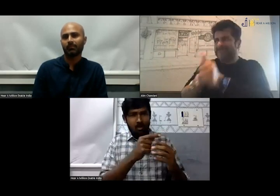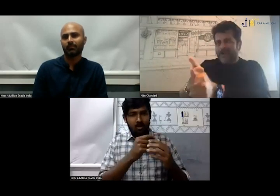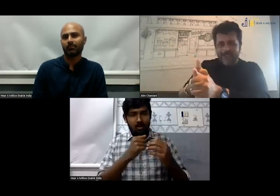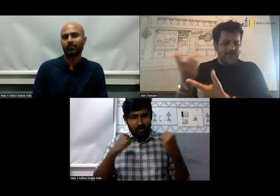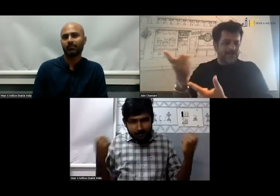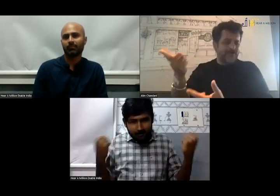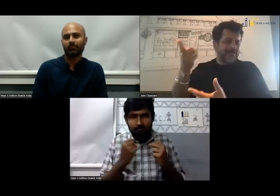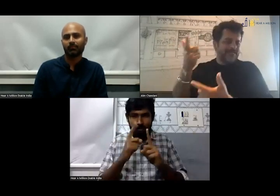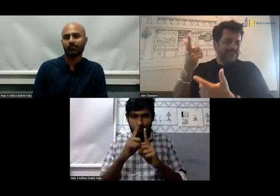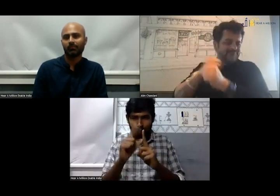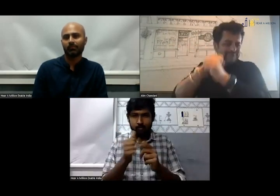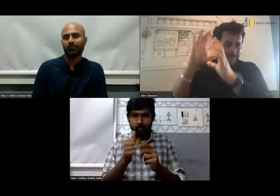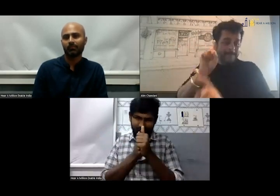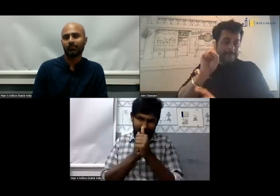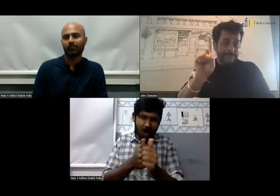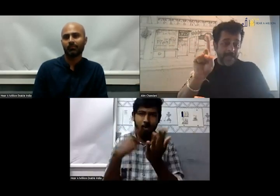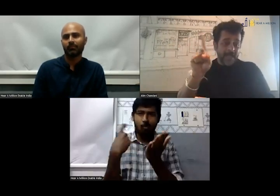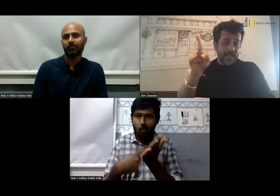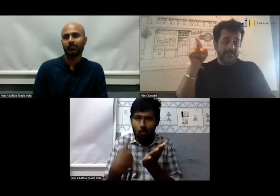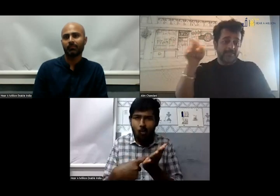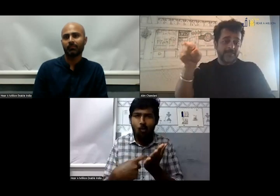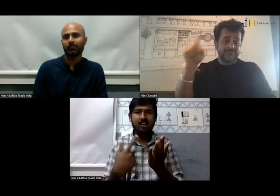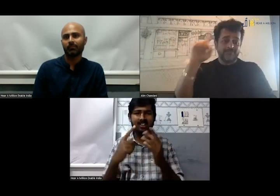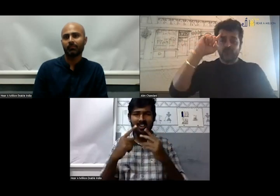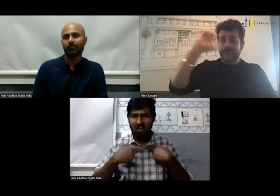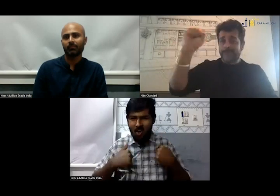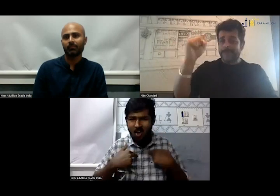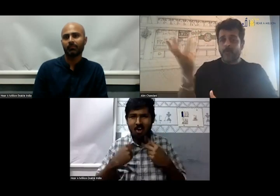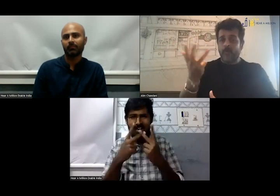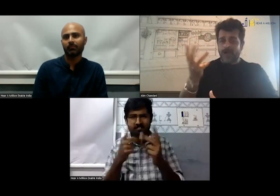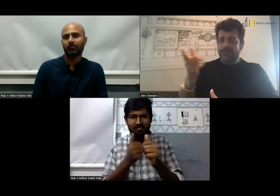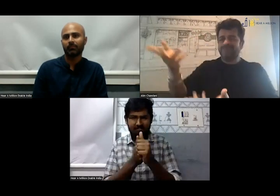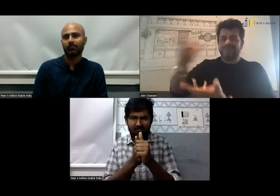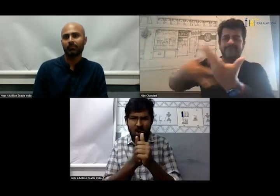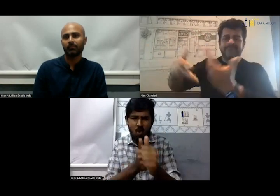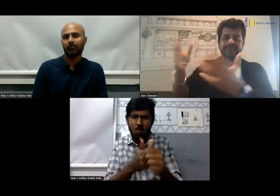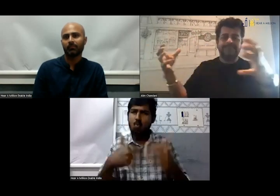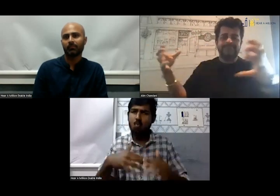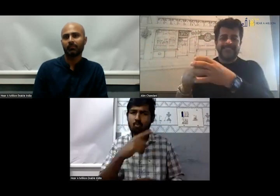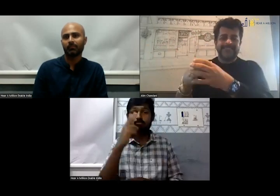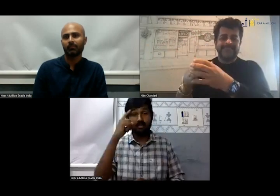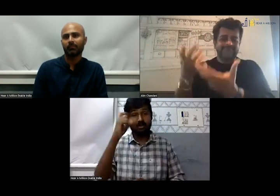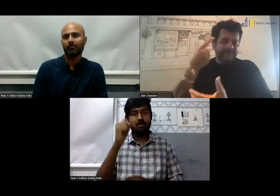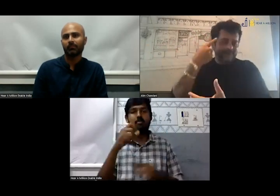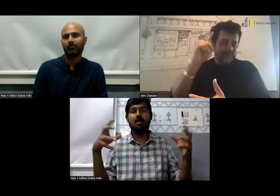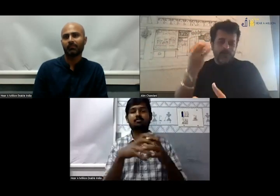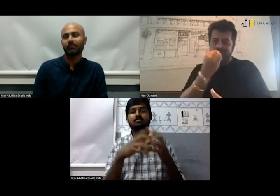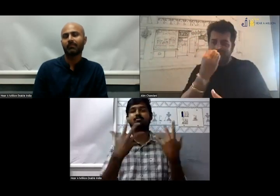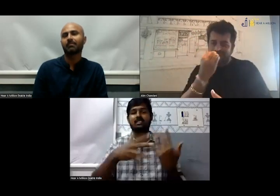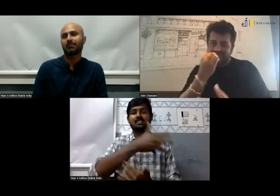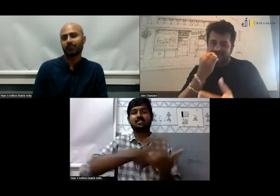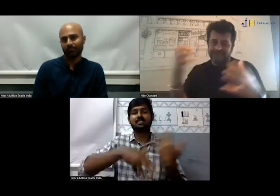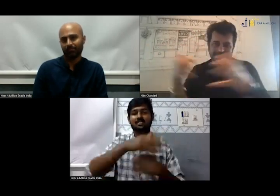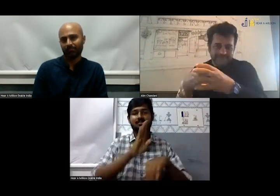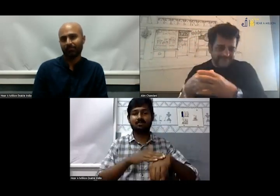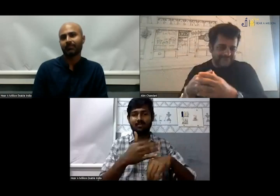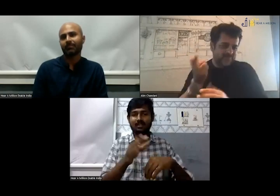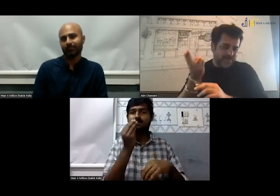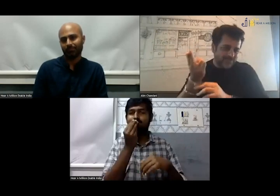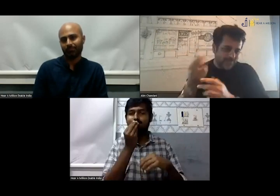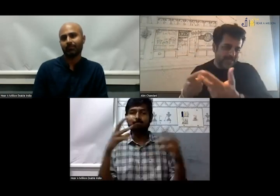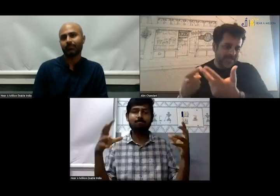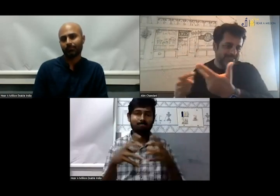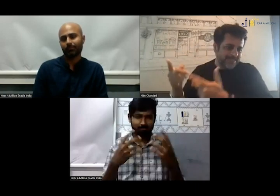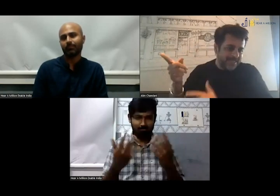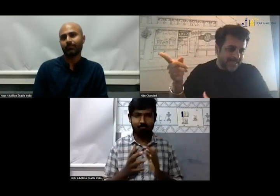that that Sudamni is in her heart and that she has discussed about the law and other things as well. We still